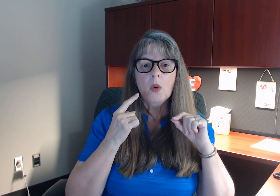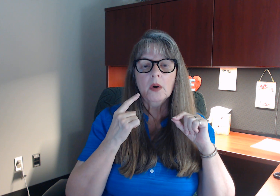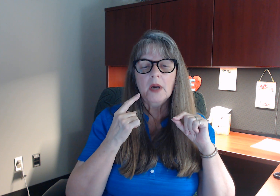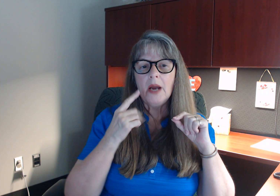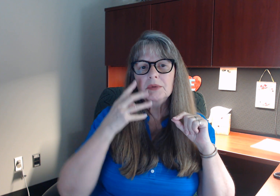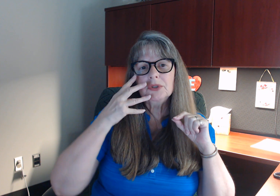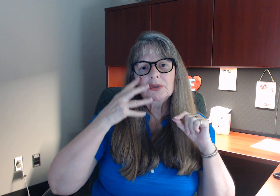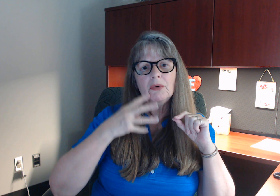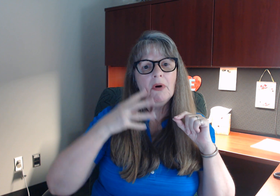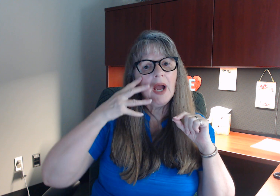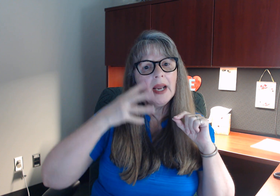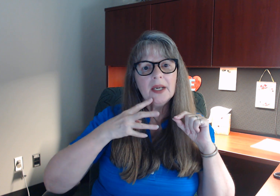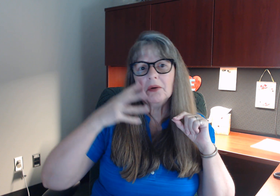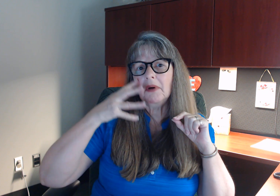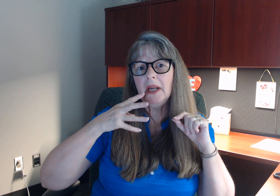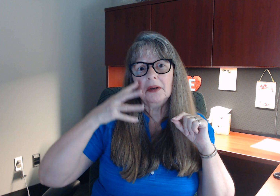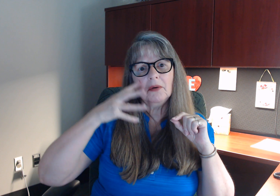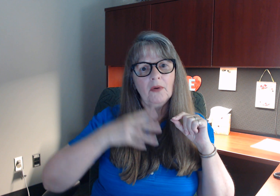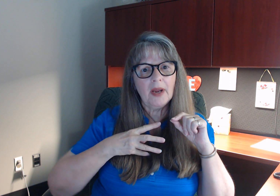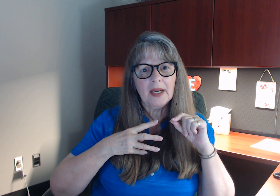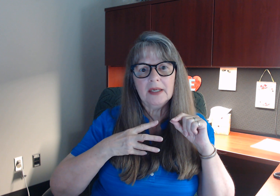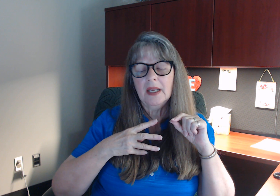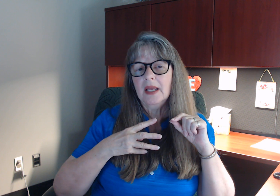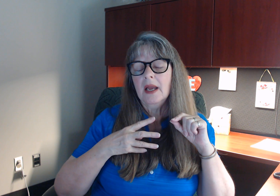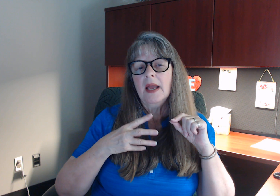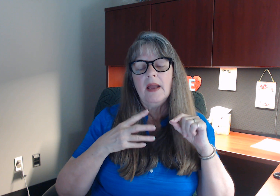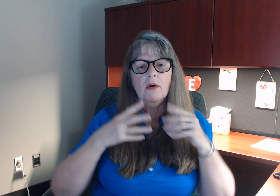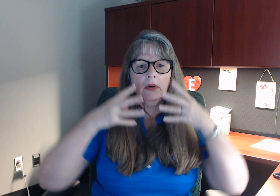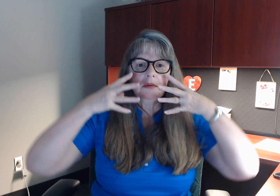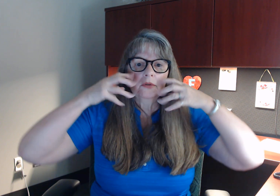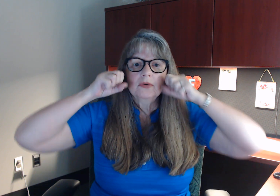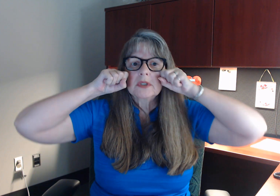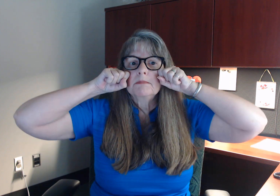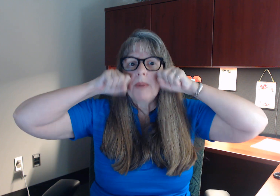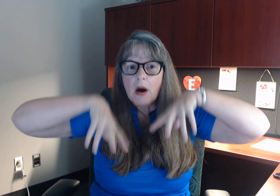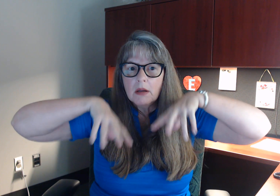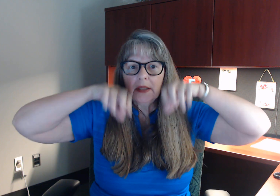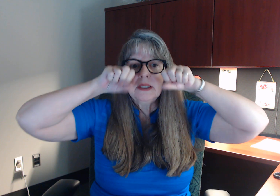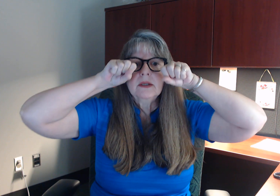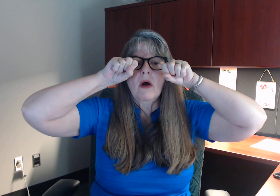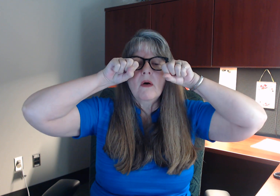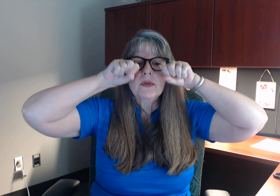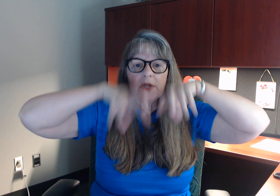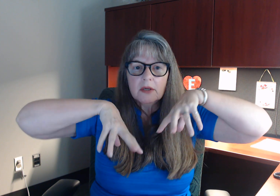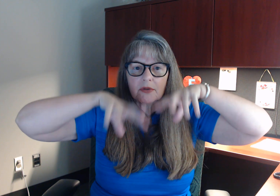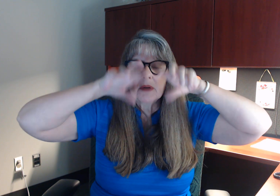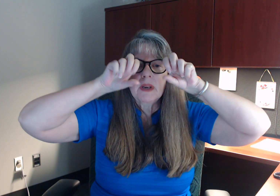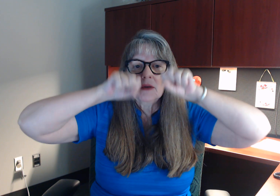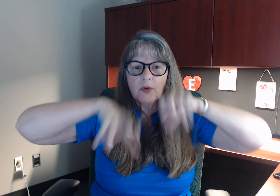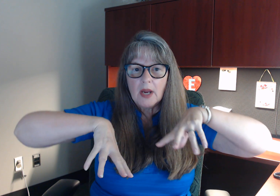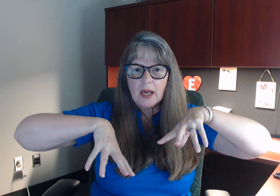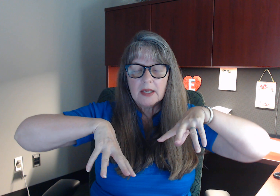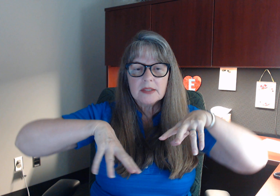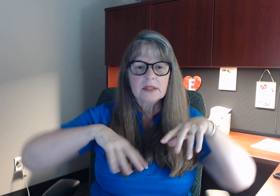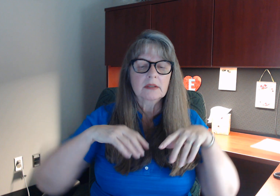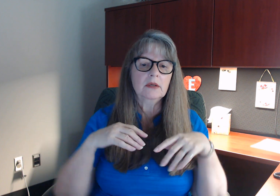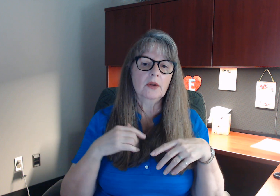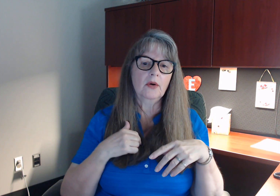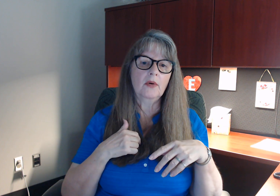Or I was just crying and crying and crying. Or you just bawling and all the tears coming out of your eyes. You know, I